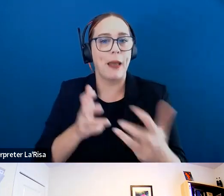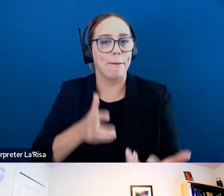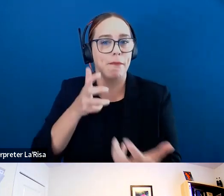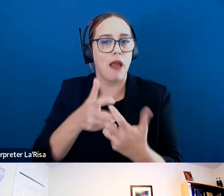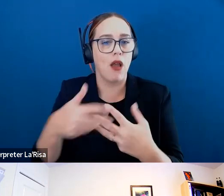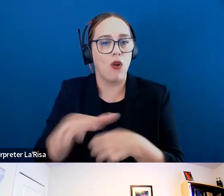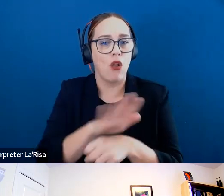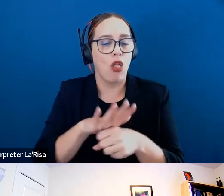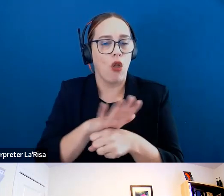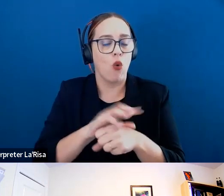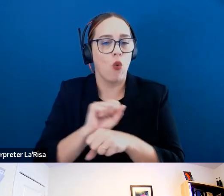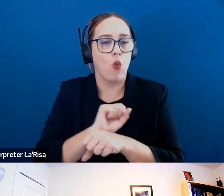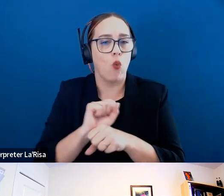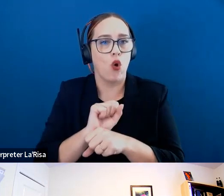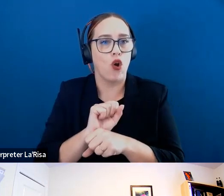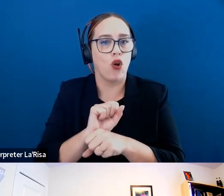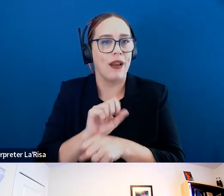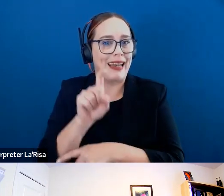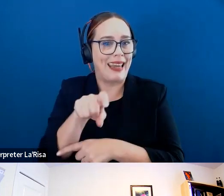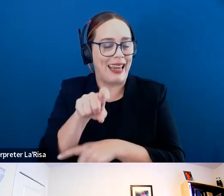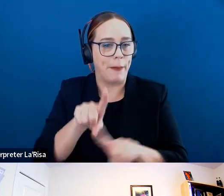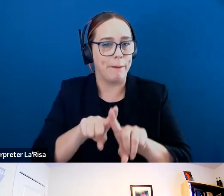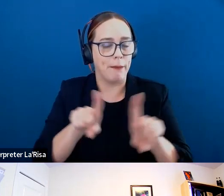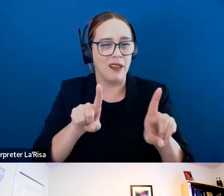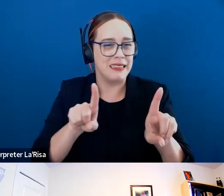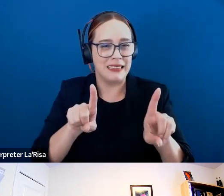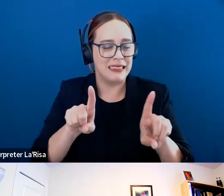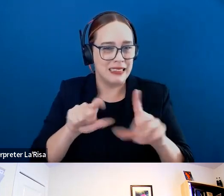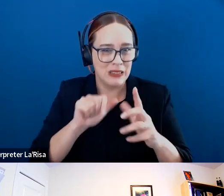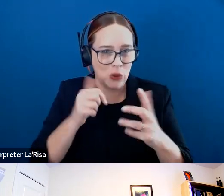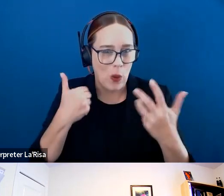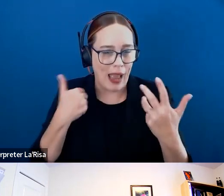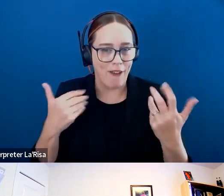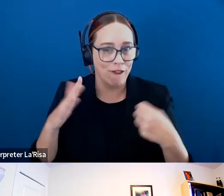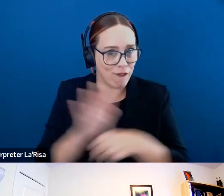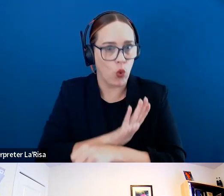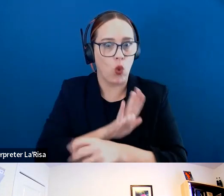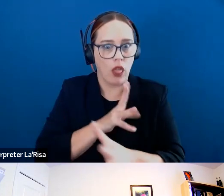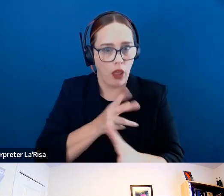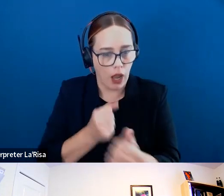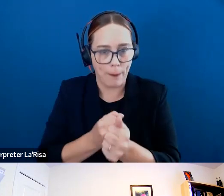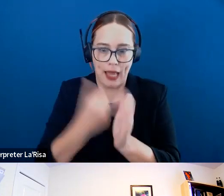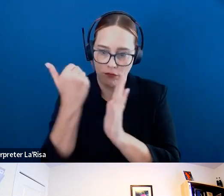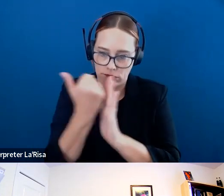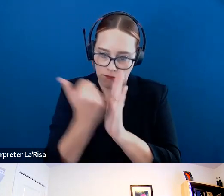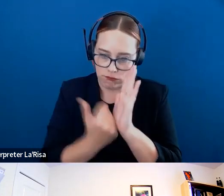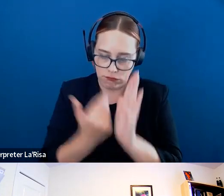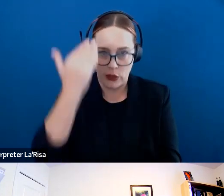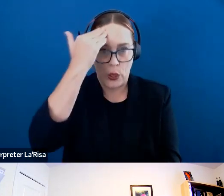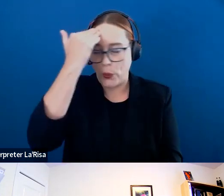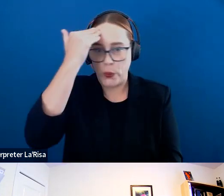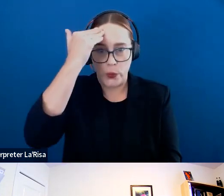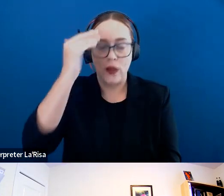local workforce need, but they don't really have, complete, full, up-to-date awareness, especially like since